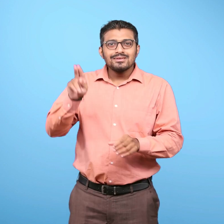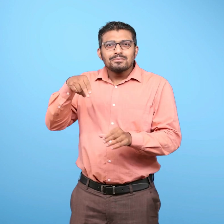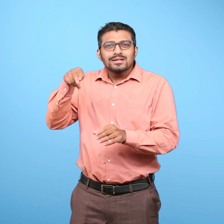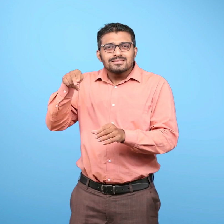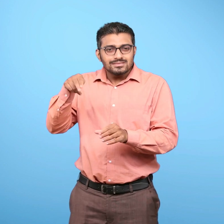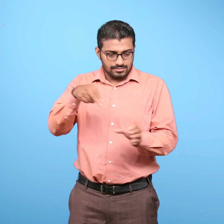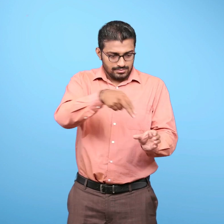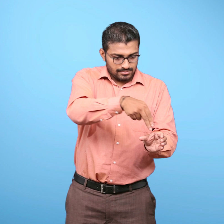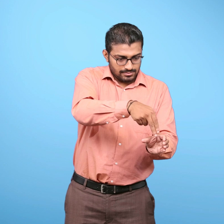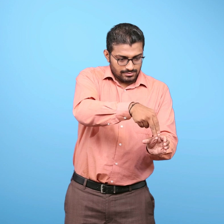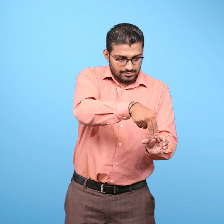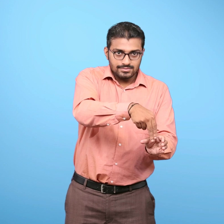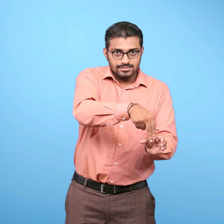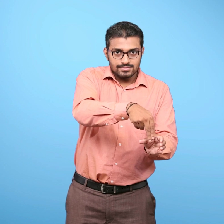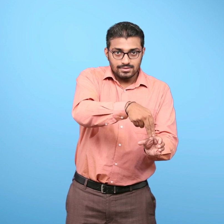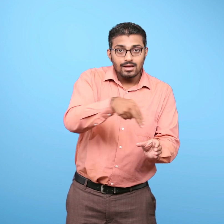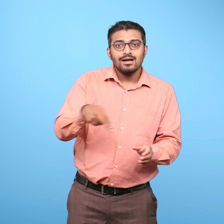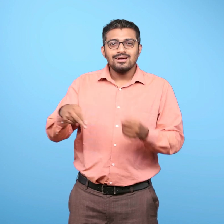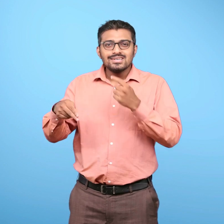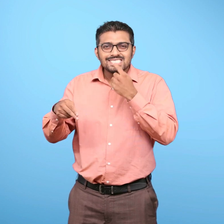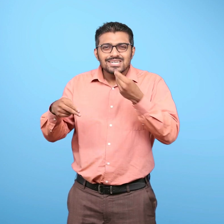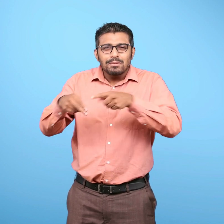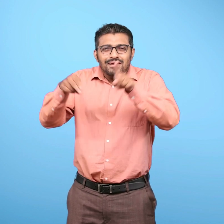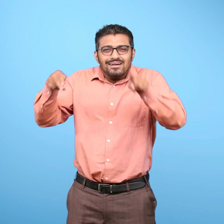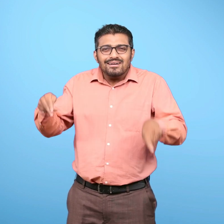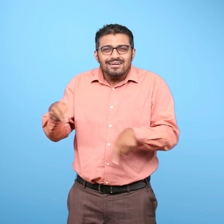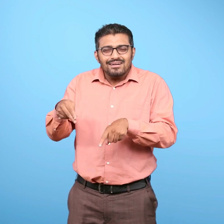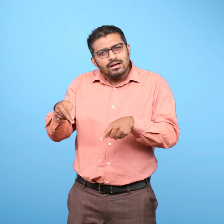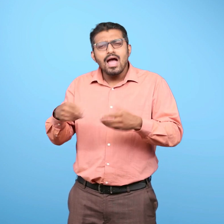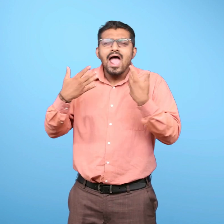Dip the brush in the lemon juice and write a message on the paper.